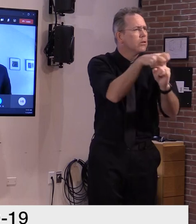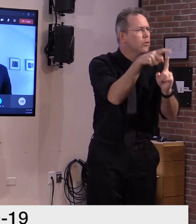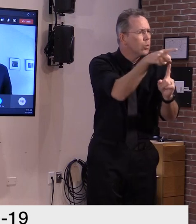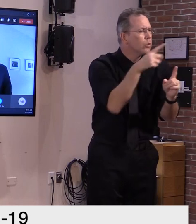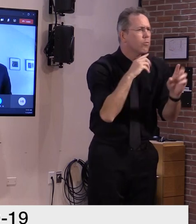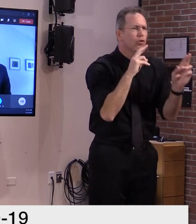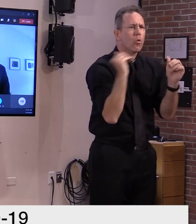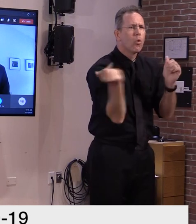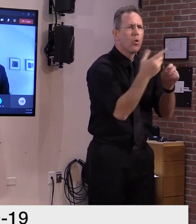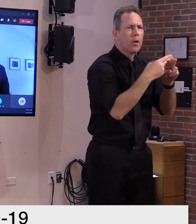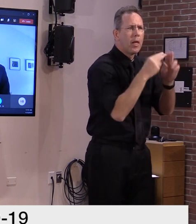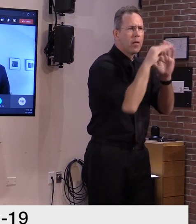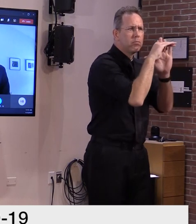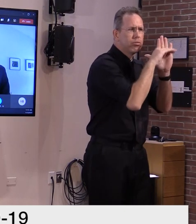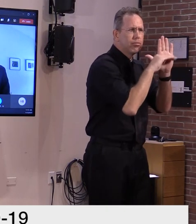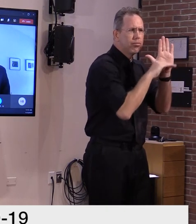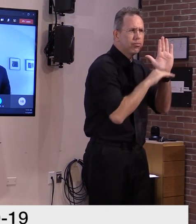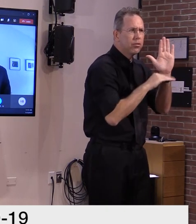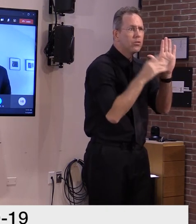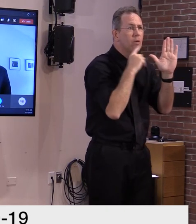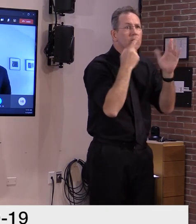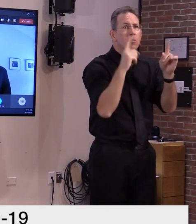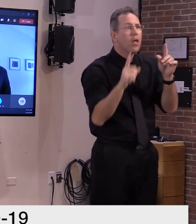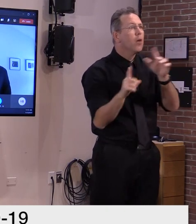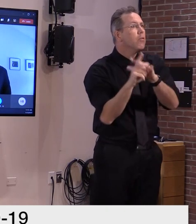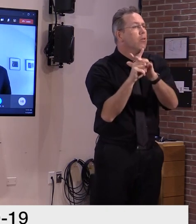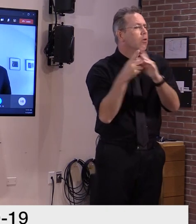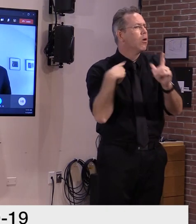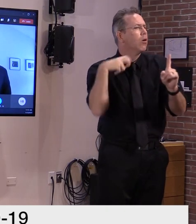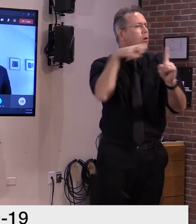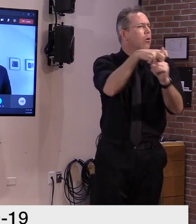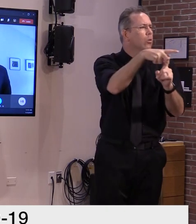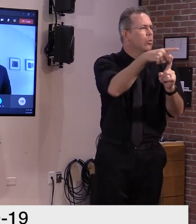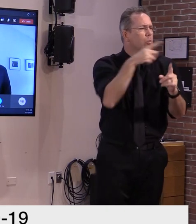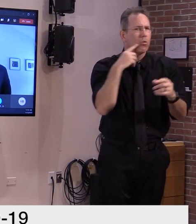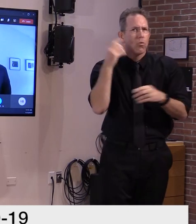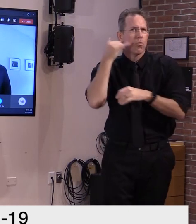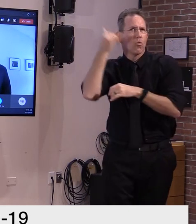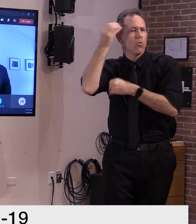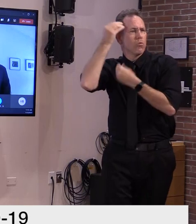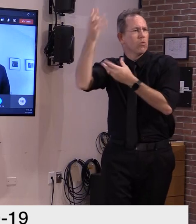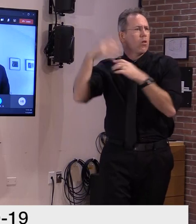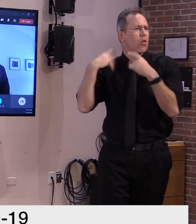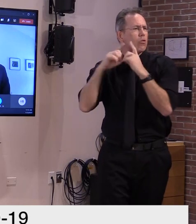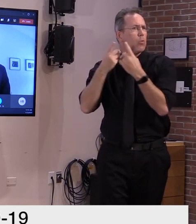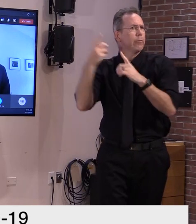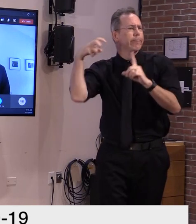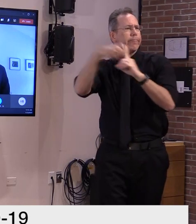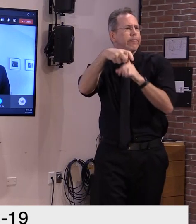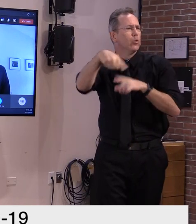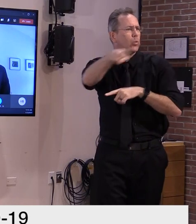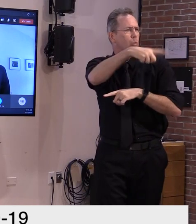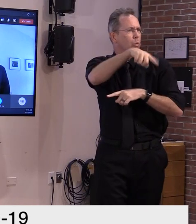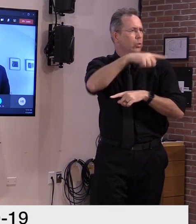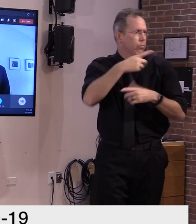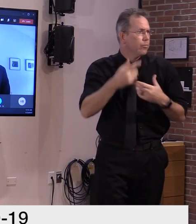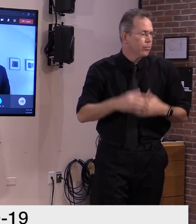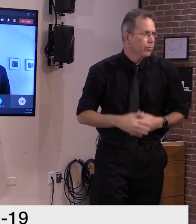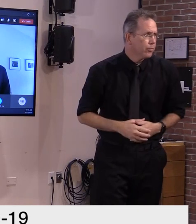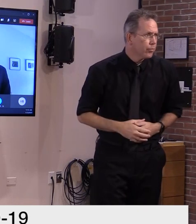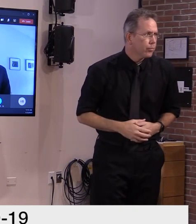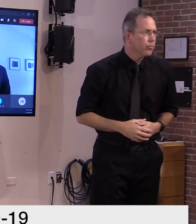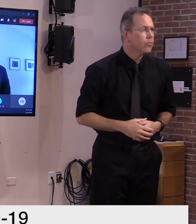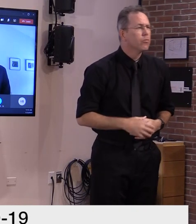the event of a contact tracing need. Three, we're directing ski areas to